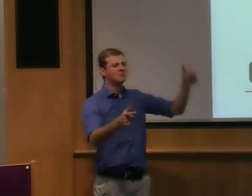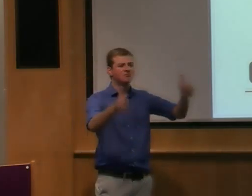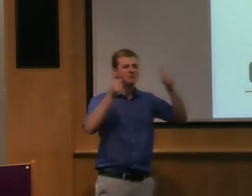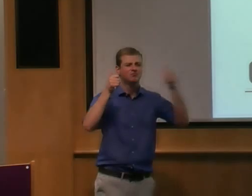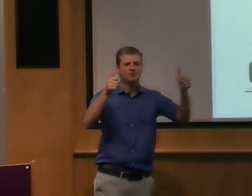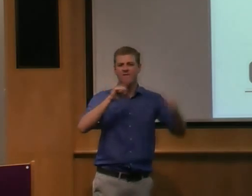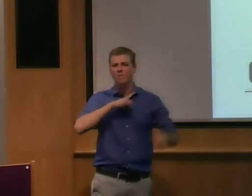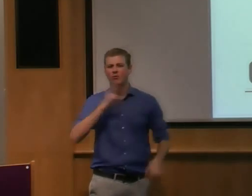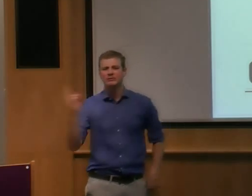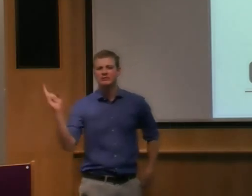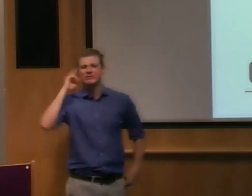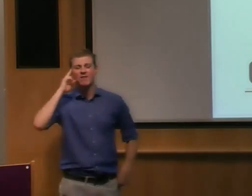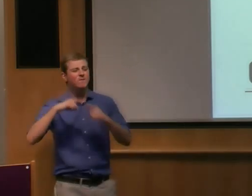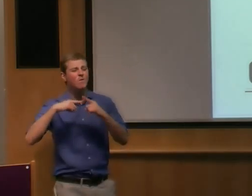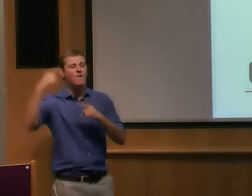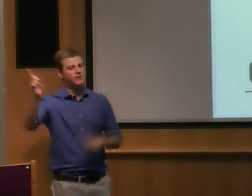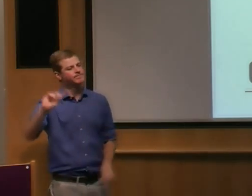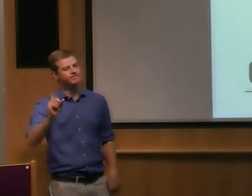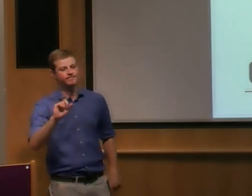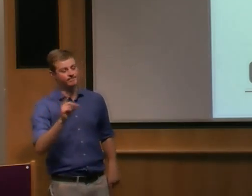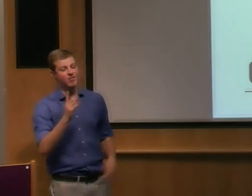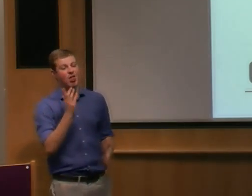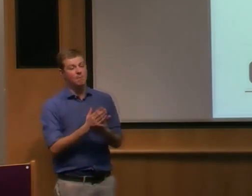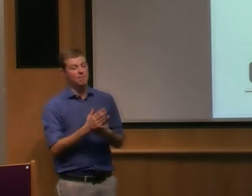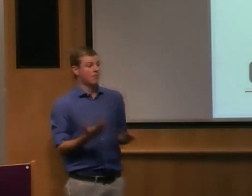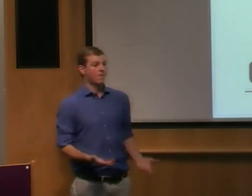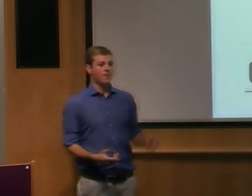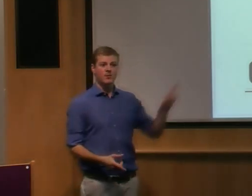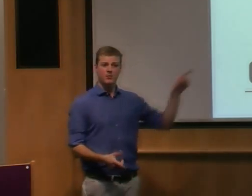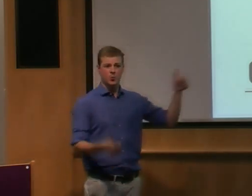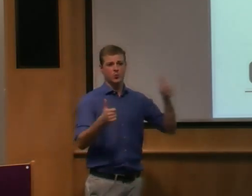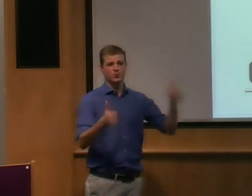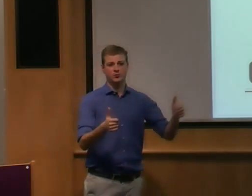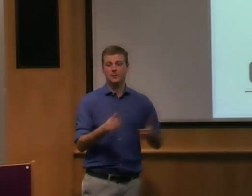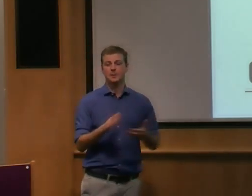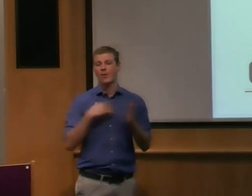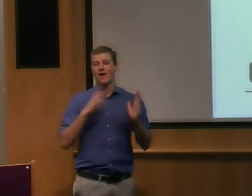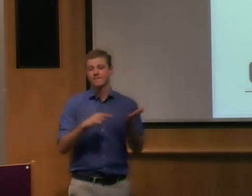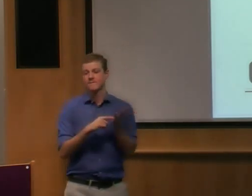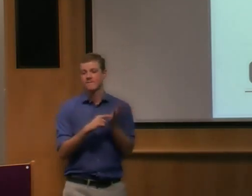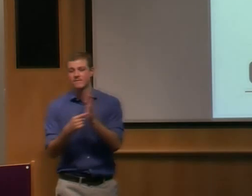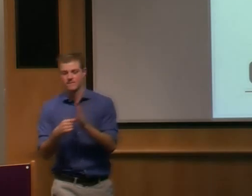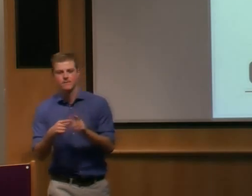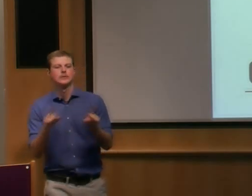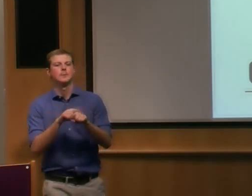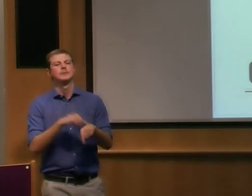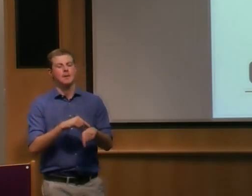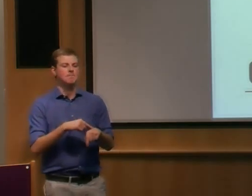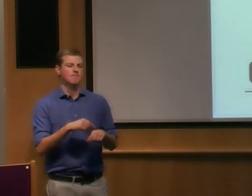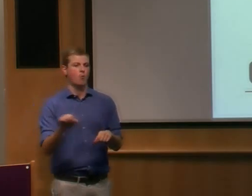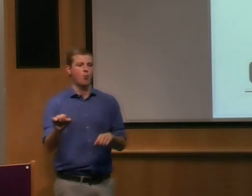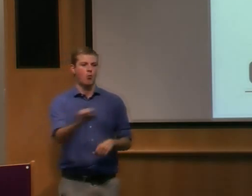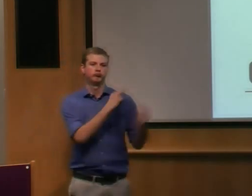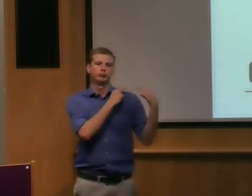in its present form. Now I'm not going to say that this convention is the panacea for the deaf community for all